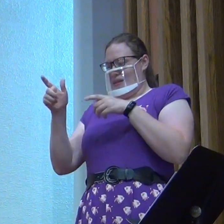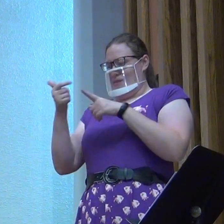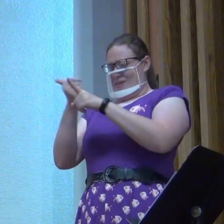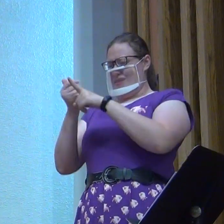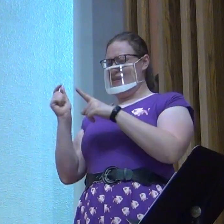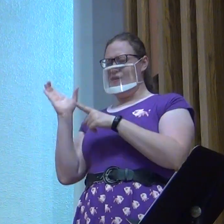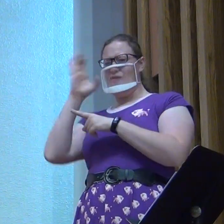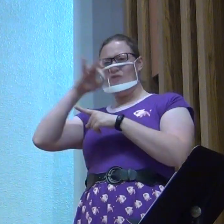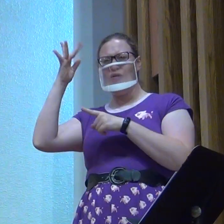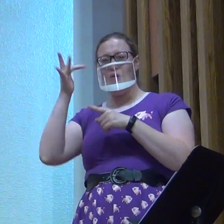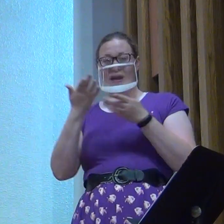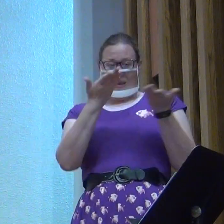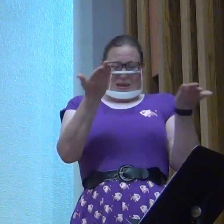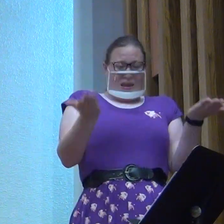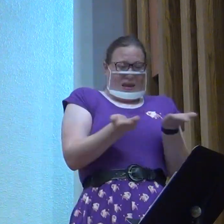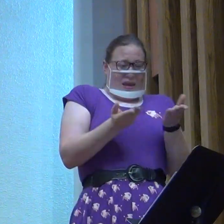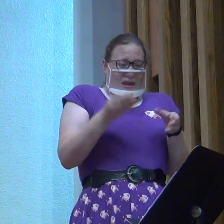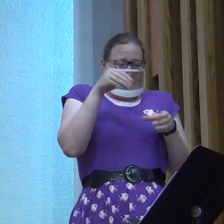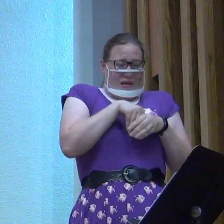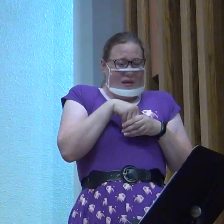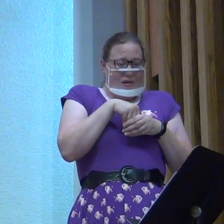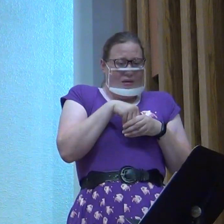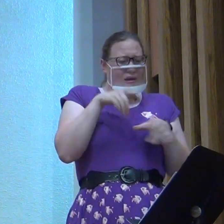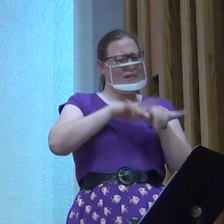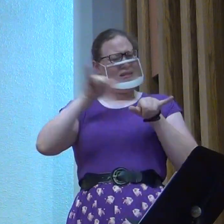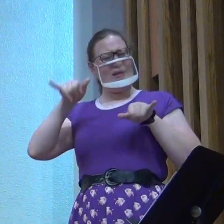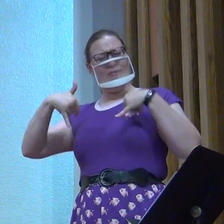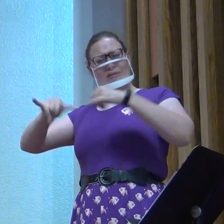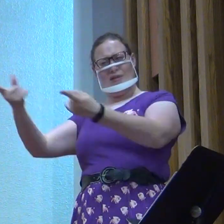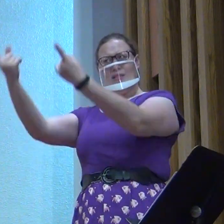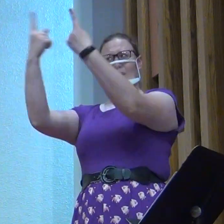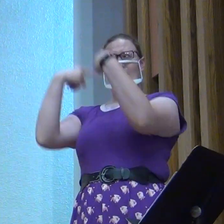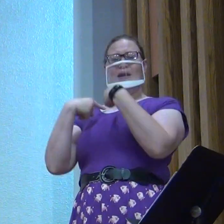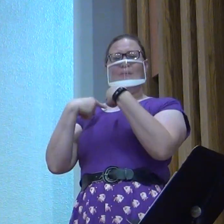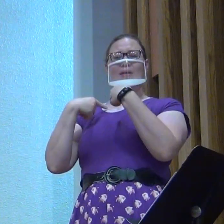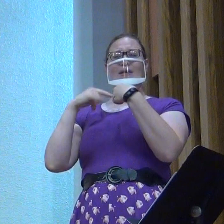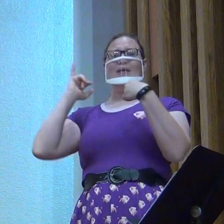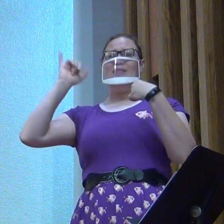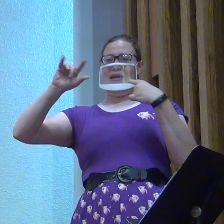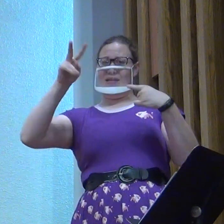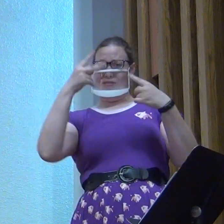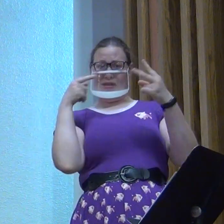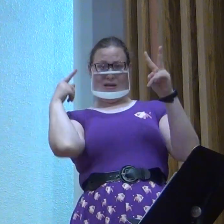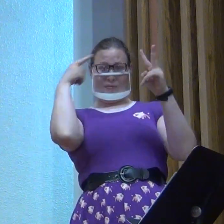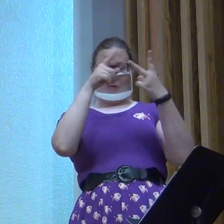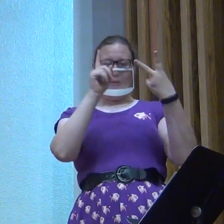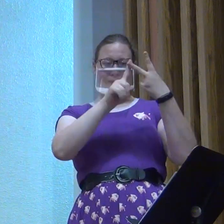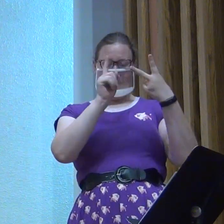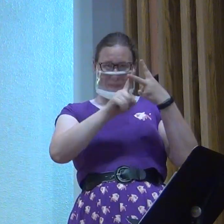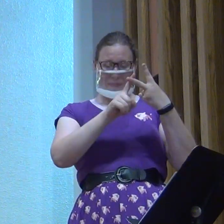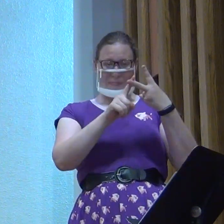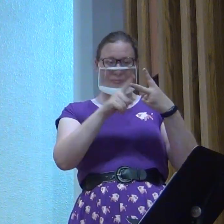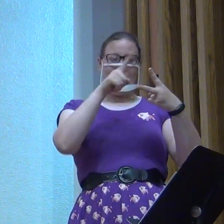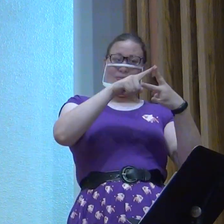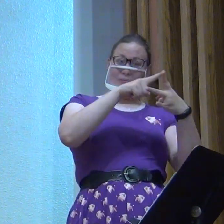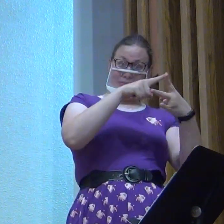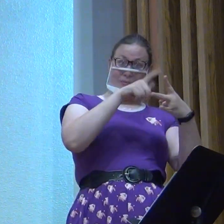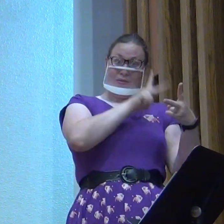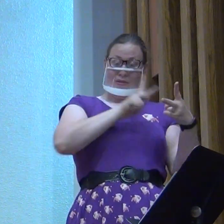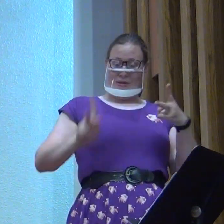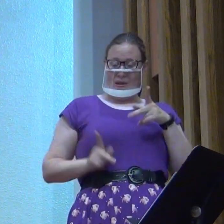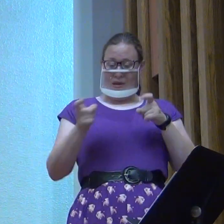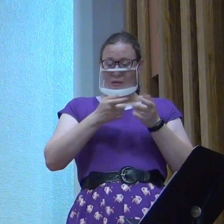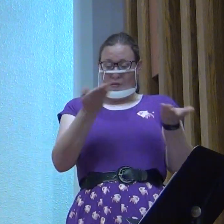here, but it is also coming. And that's our second point. We've observed the kingdom is here. Now,